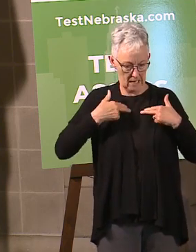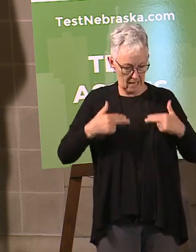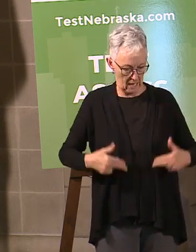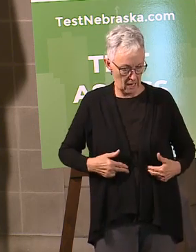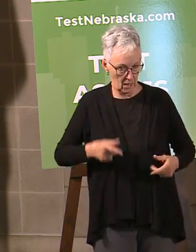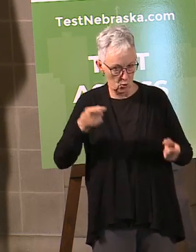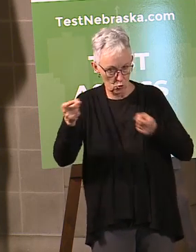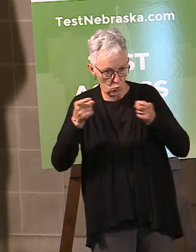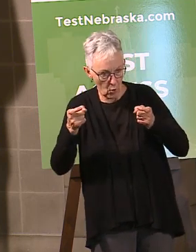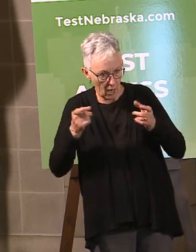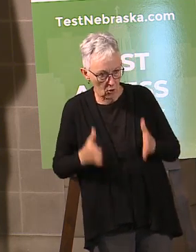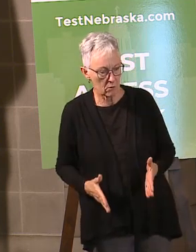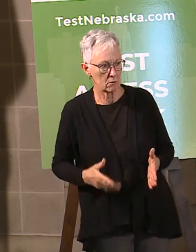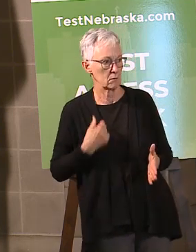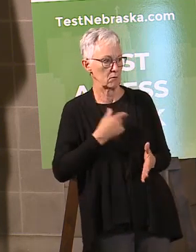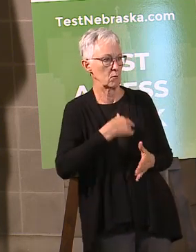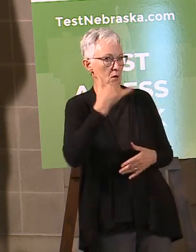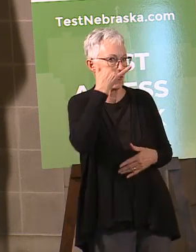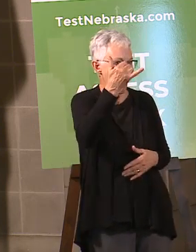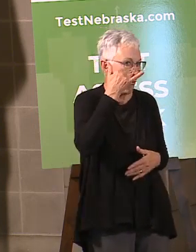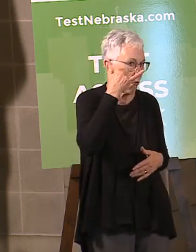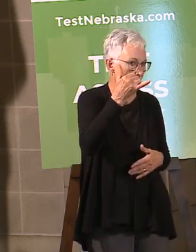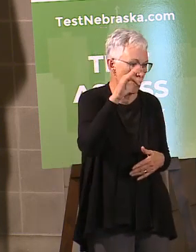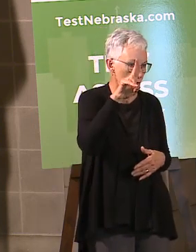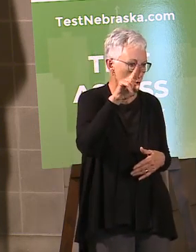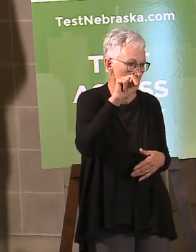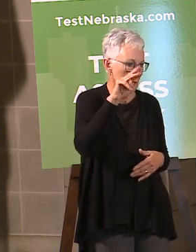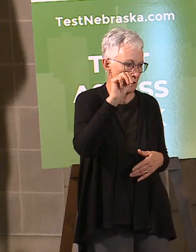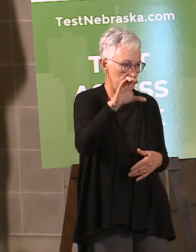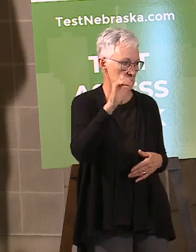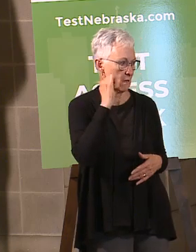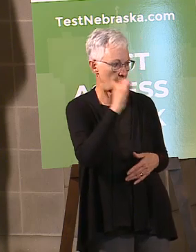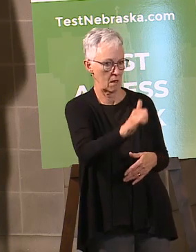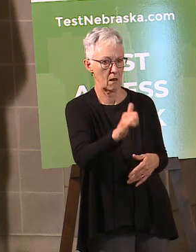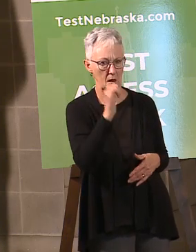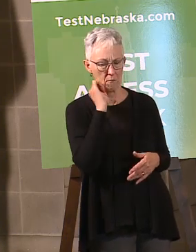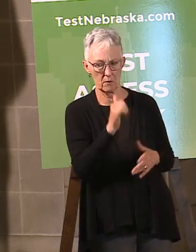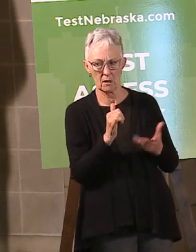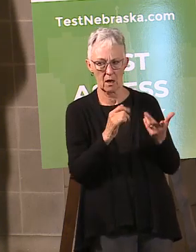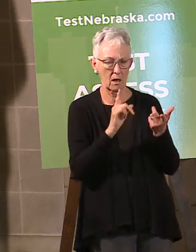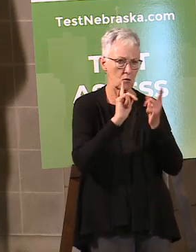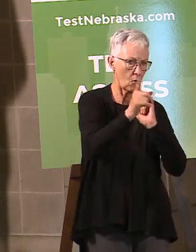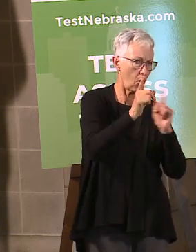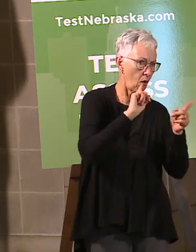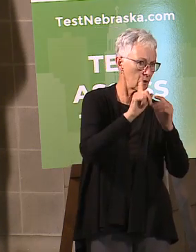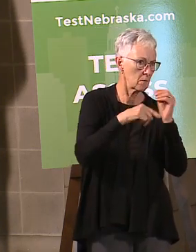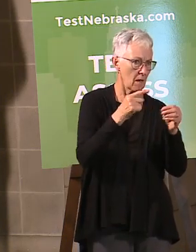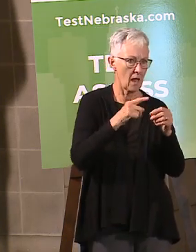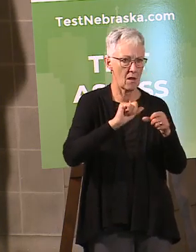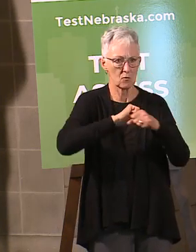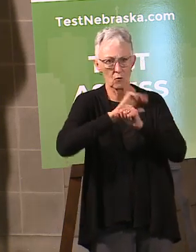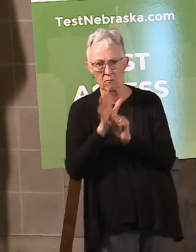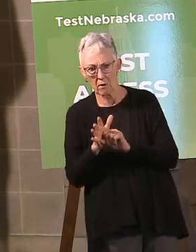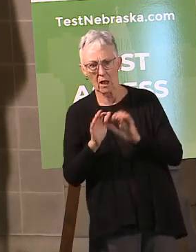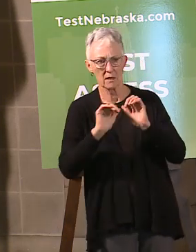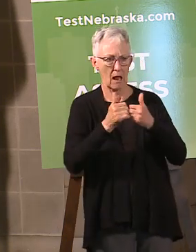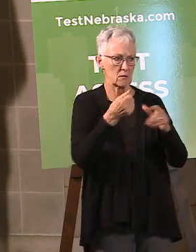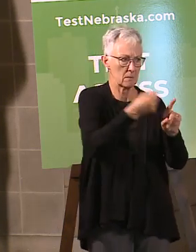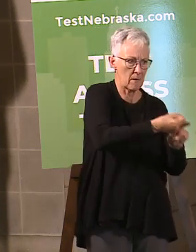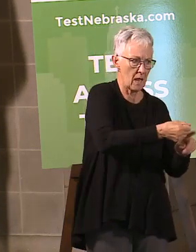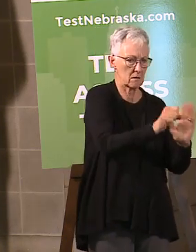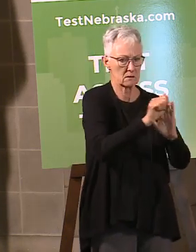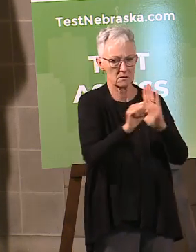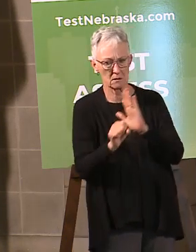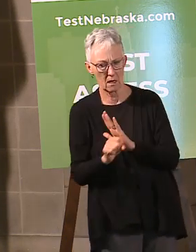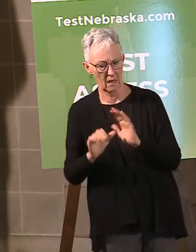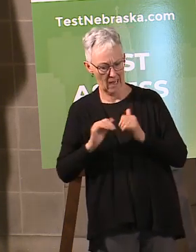We're on calls with them daily, actually, with regard to how this pandemic is continuing to impact the state and what the state is doing to slow that spread